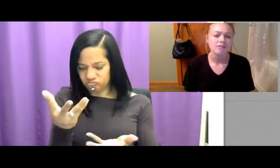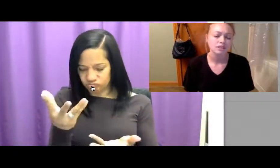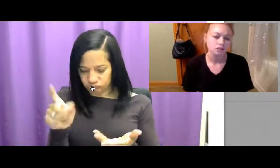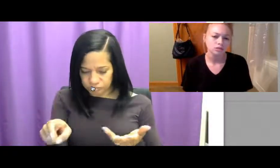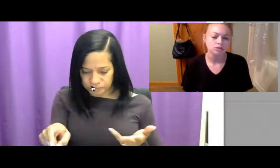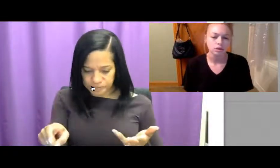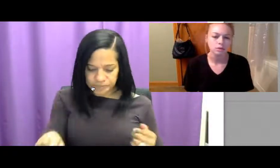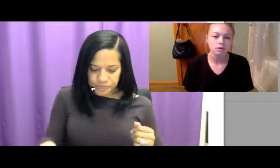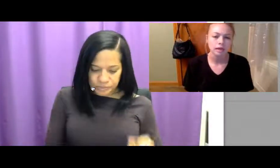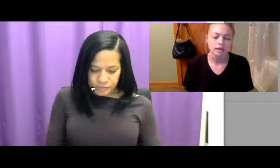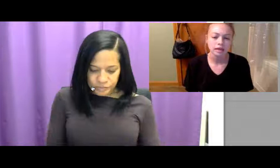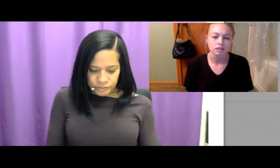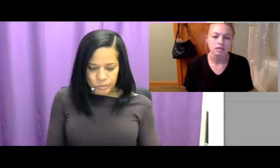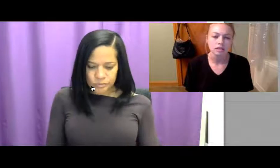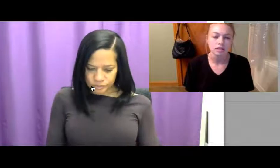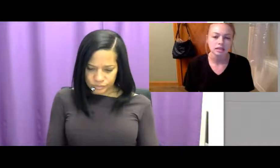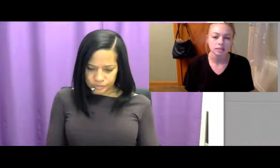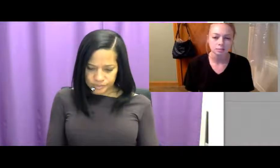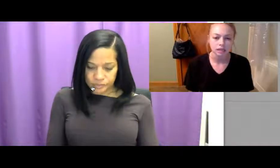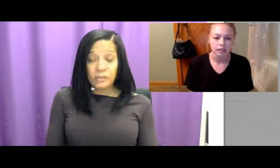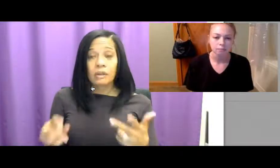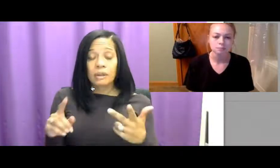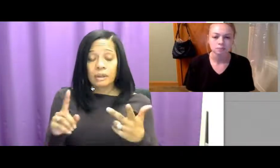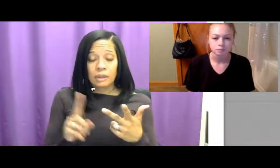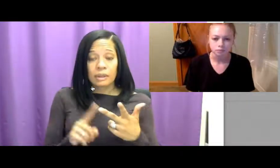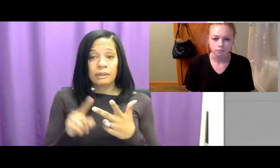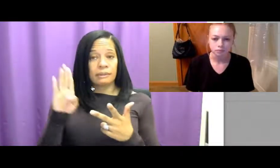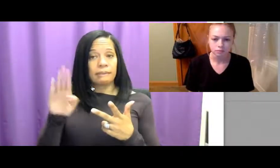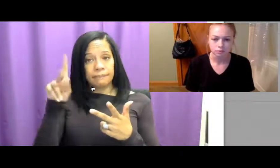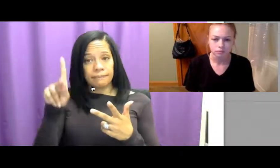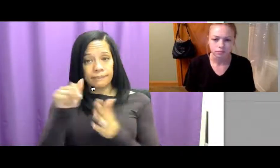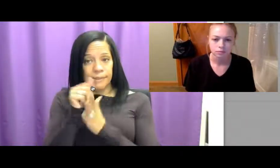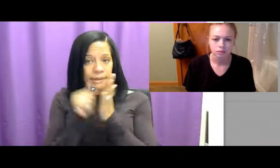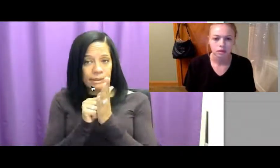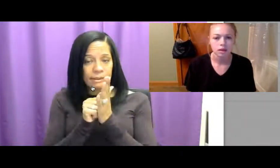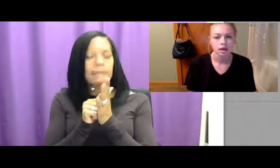I have a new phone number and address that I need to update.